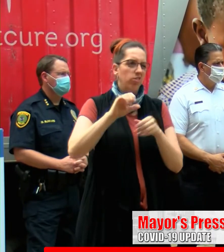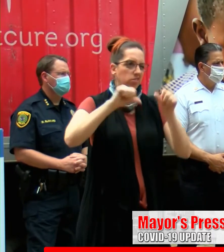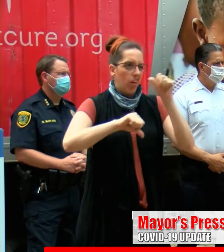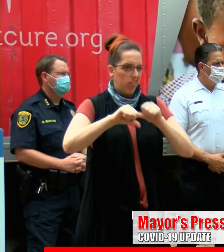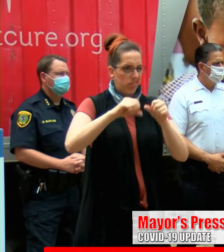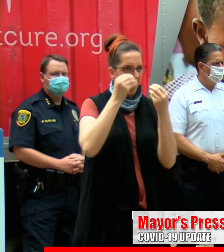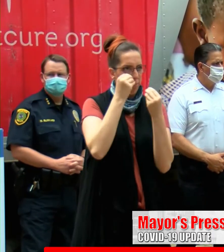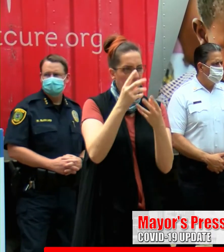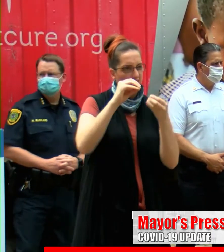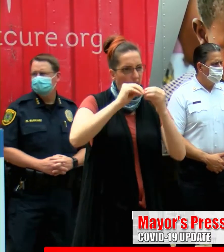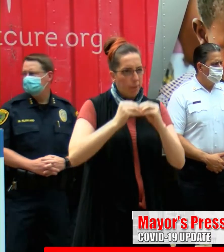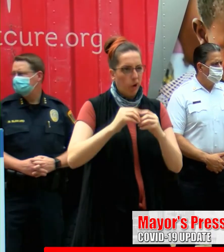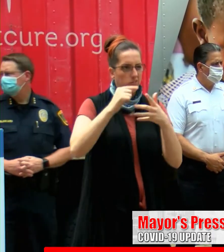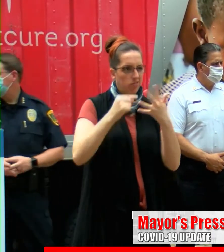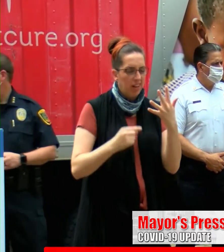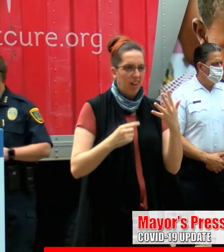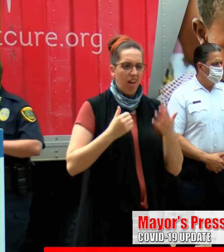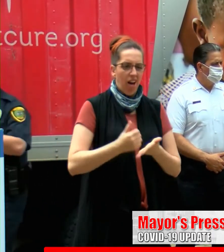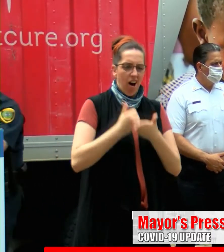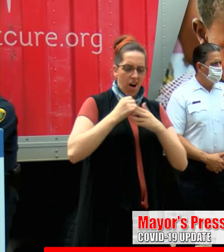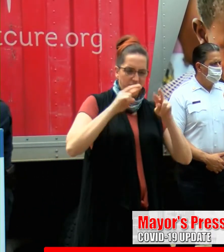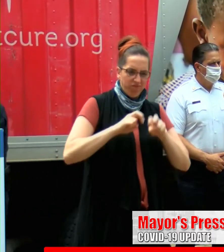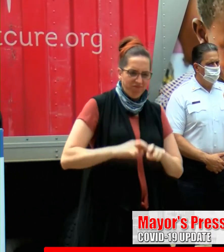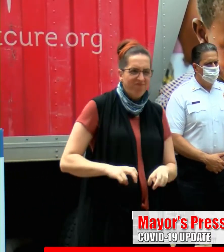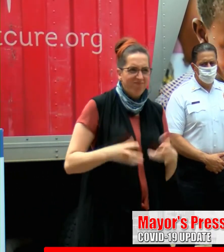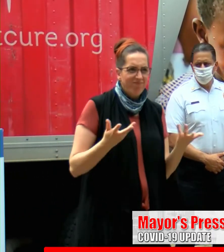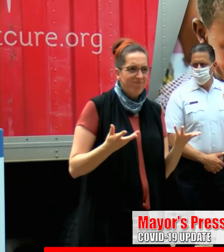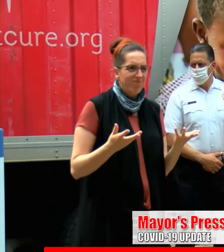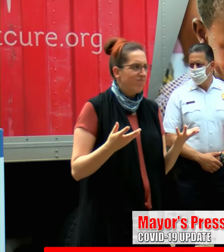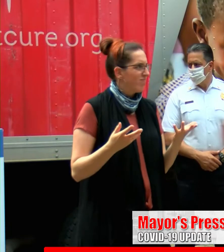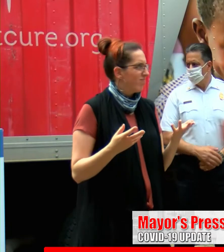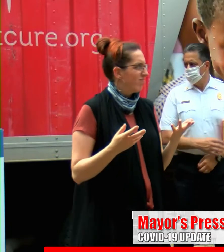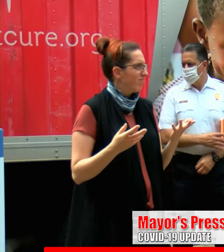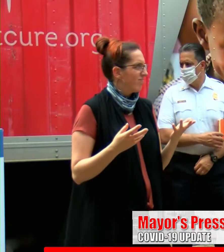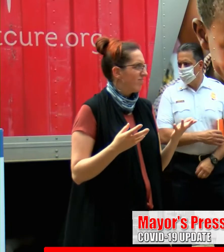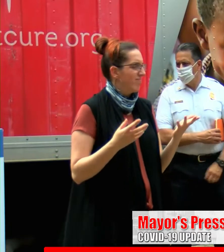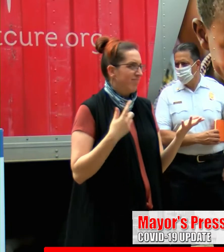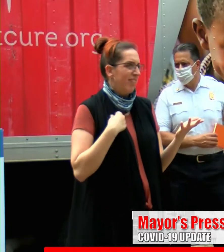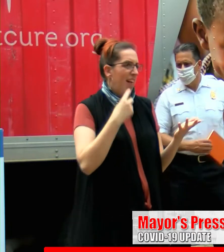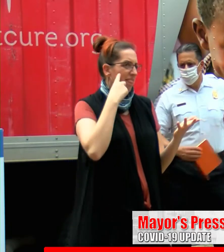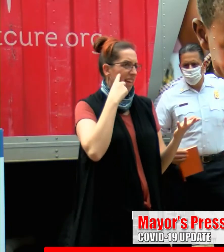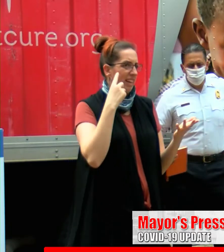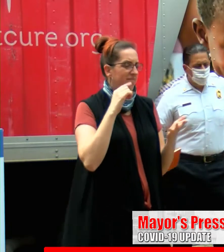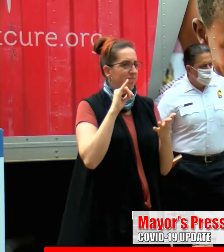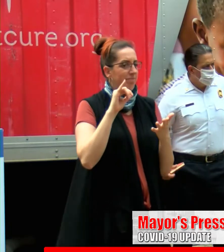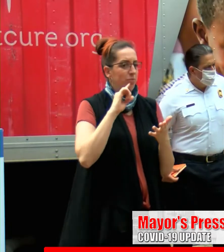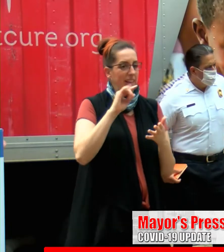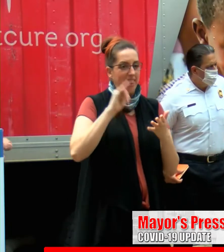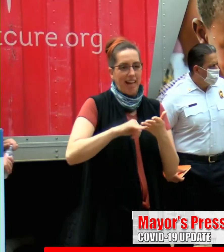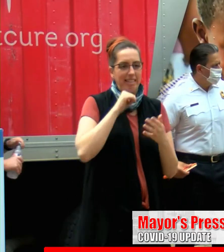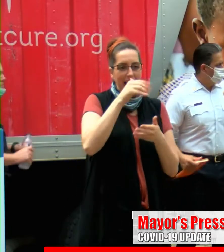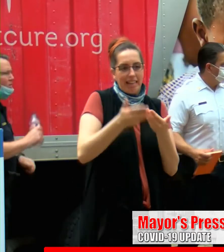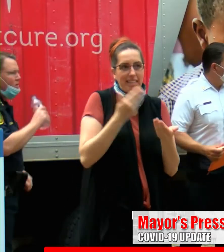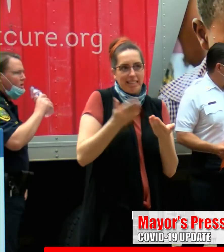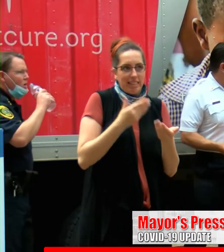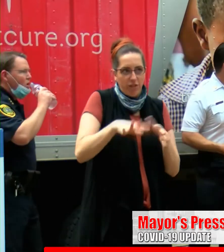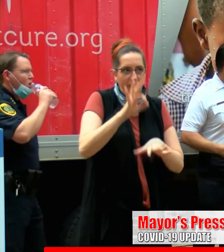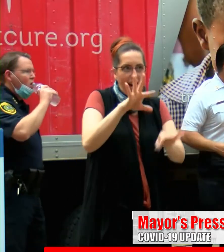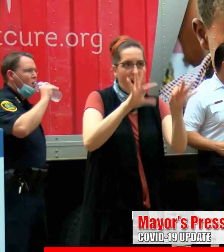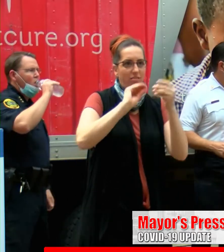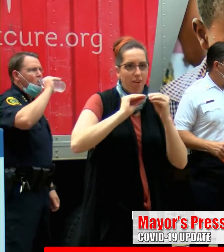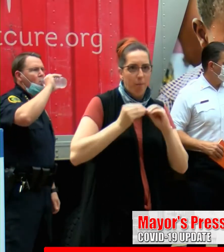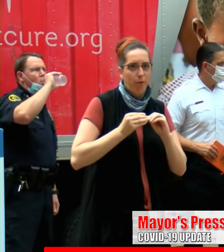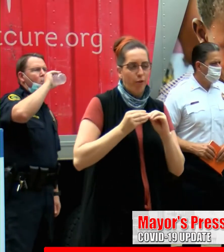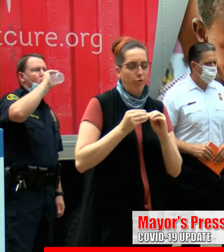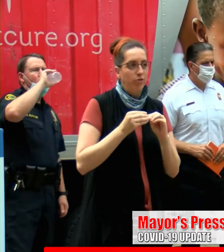so important to sort of analyze and see? Because I think that has not been an easy data point to get from every